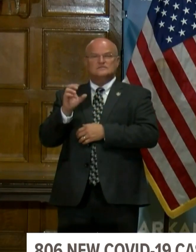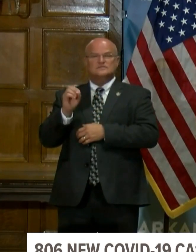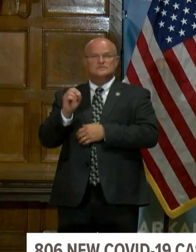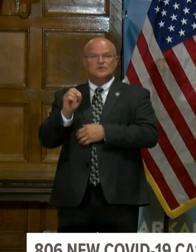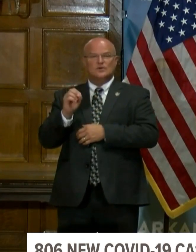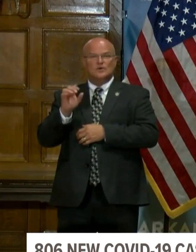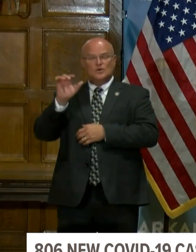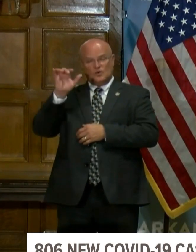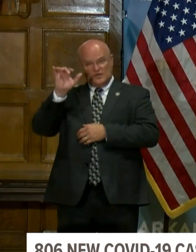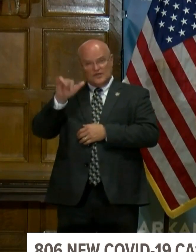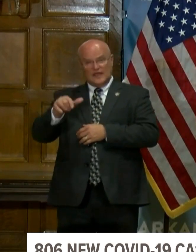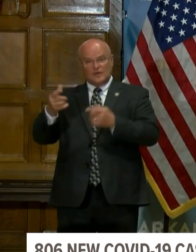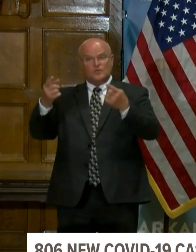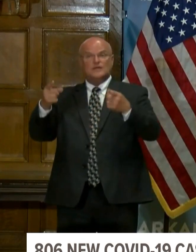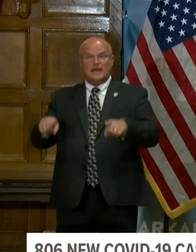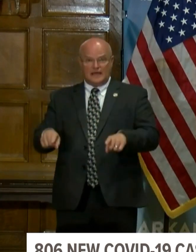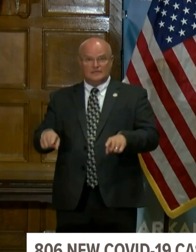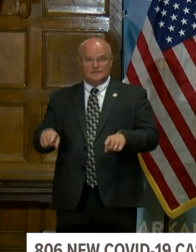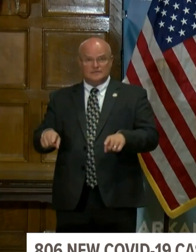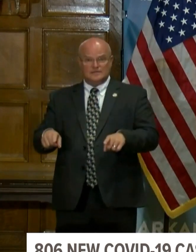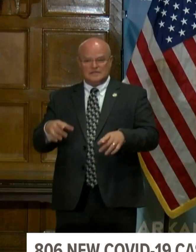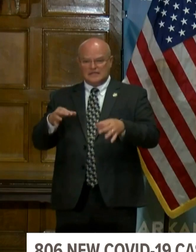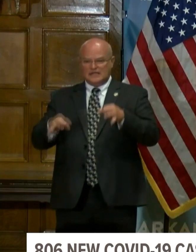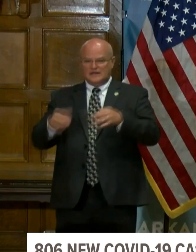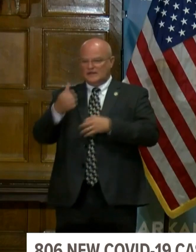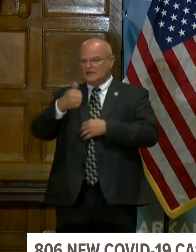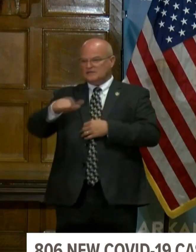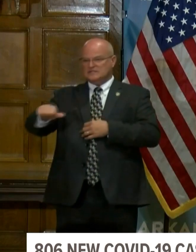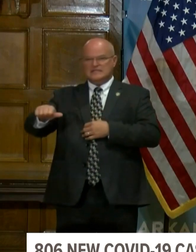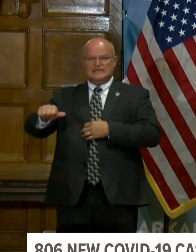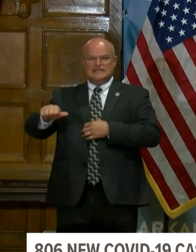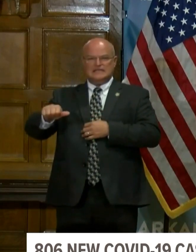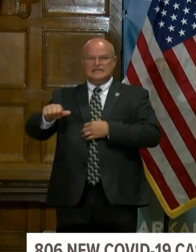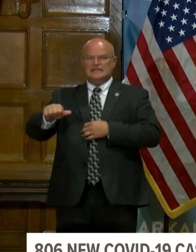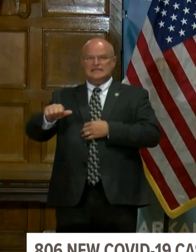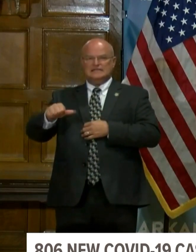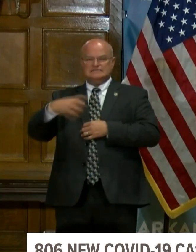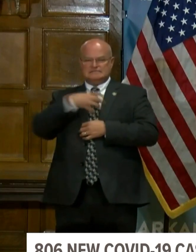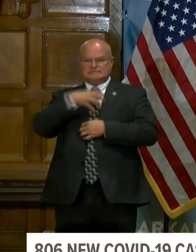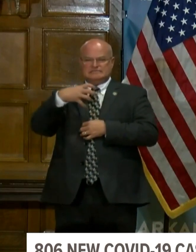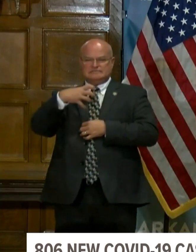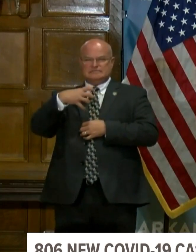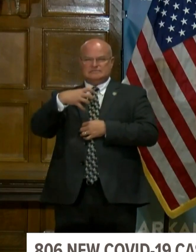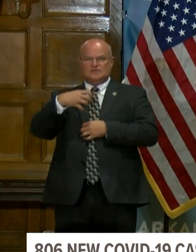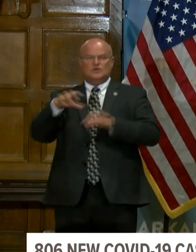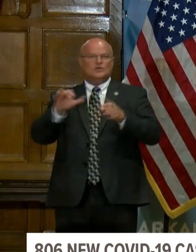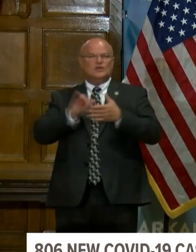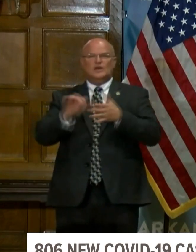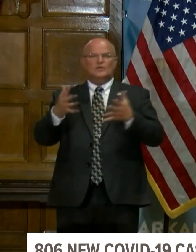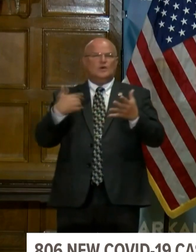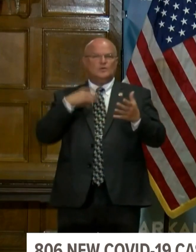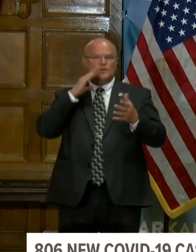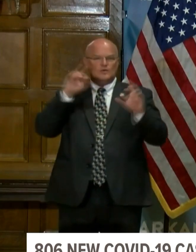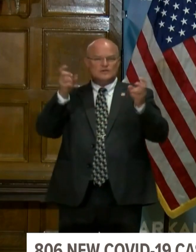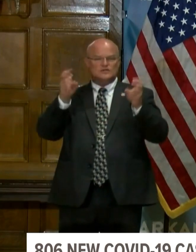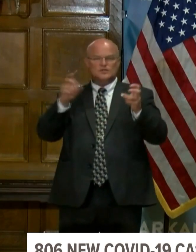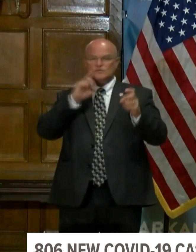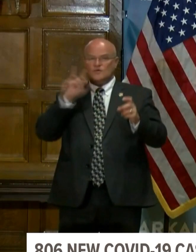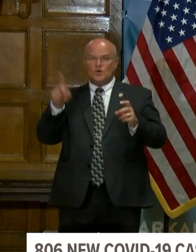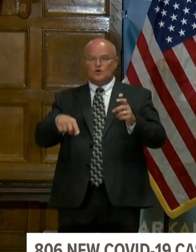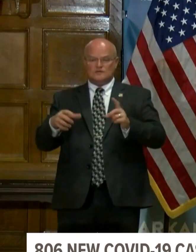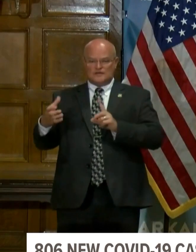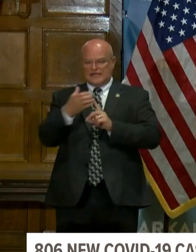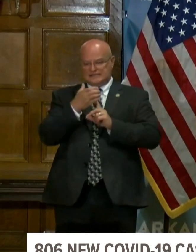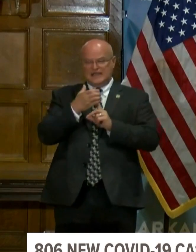So, that will happen. And if there's any contention over that, we would do just like what we would in terms of orders